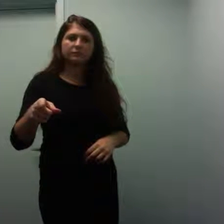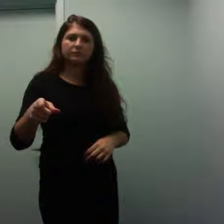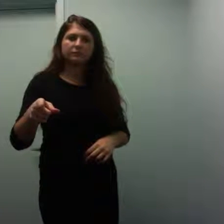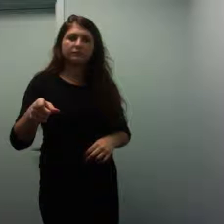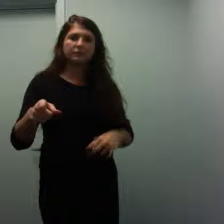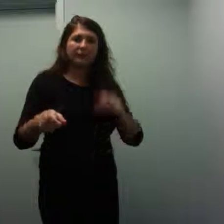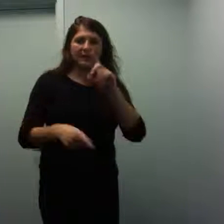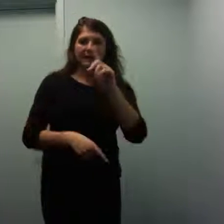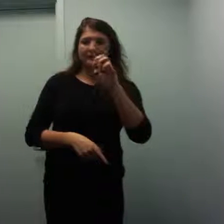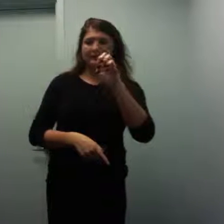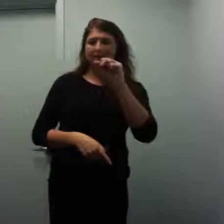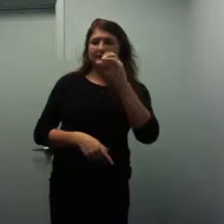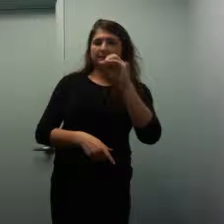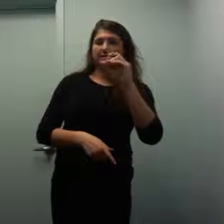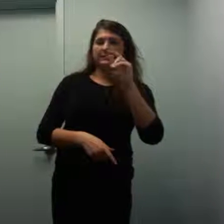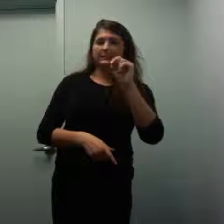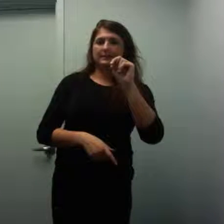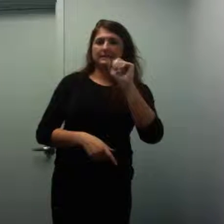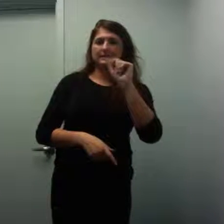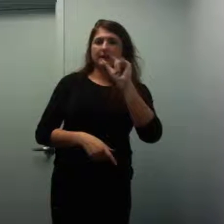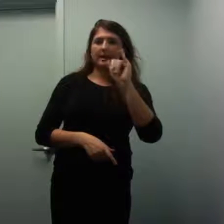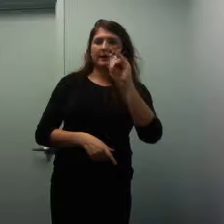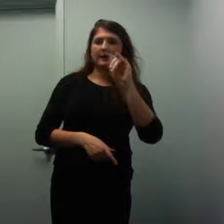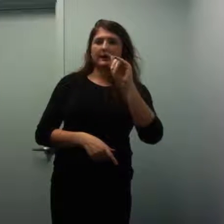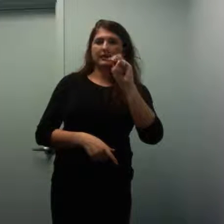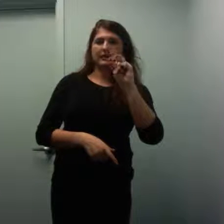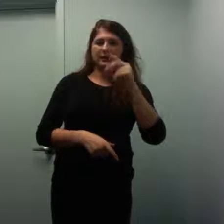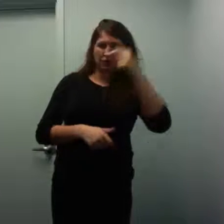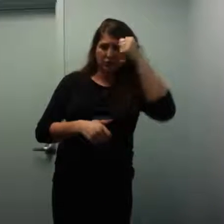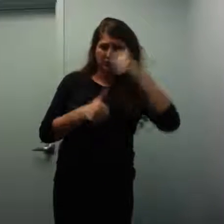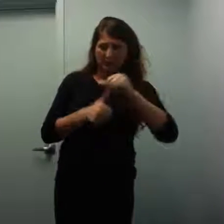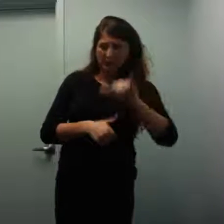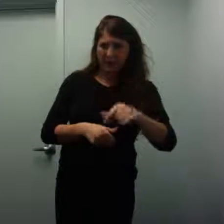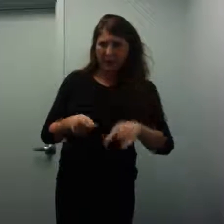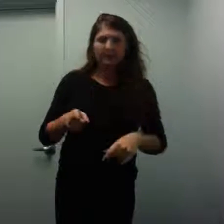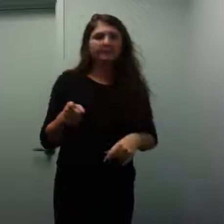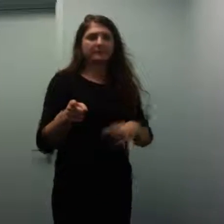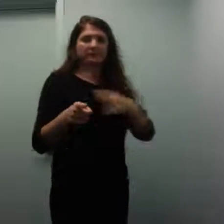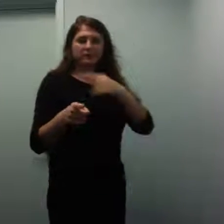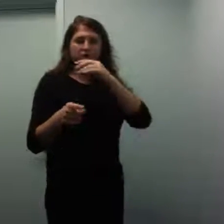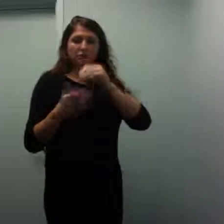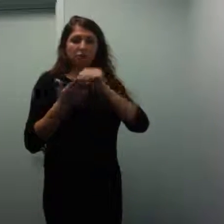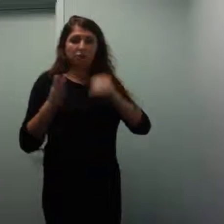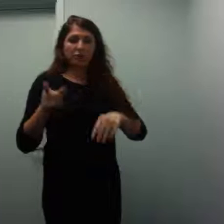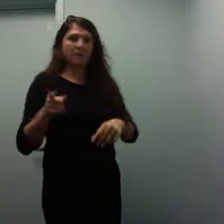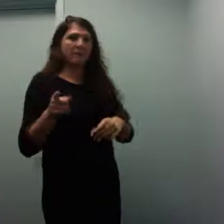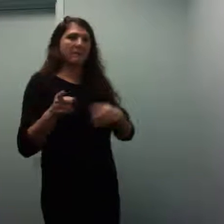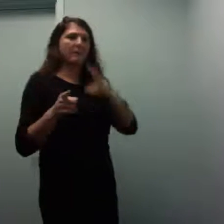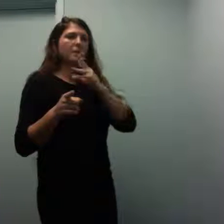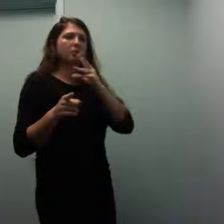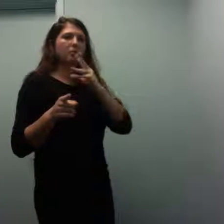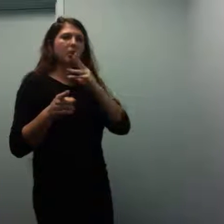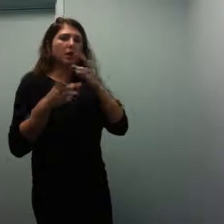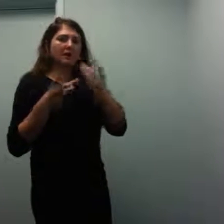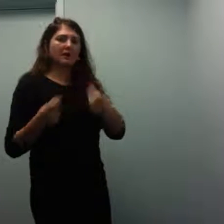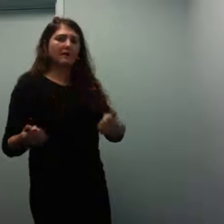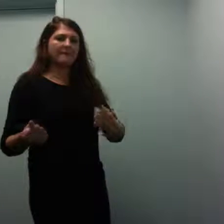Desalination. One method to use evaporation. Remember what that was? The water evaporates and the salt stays.